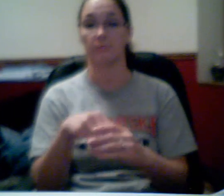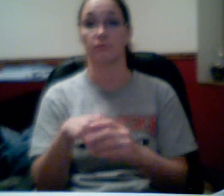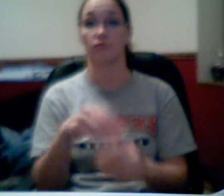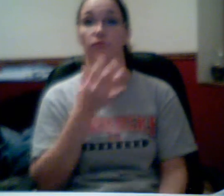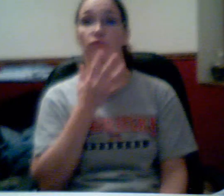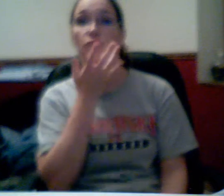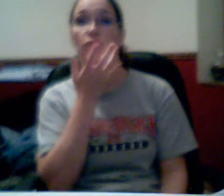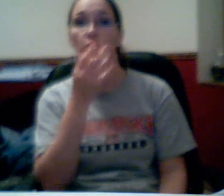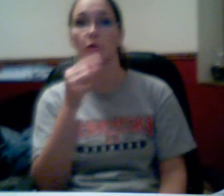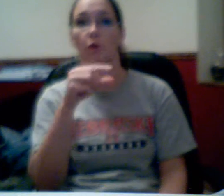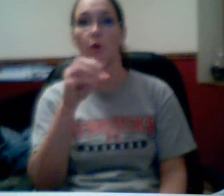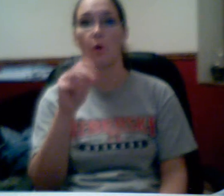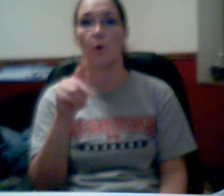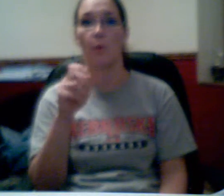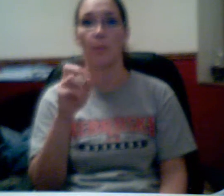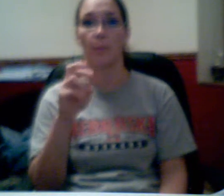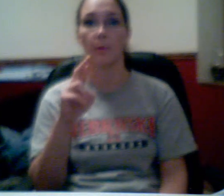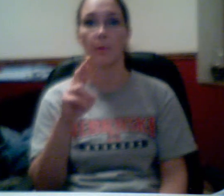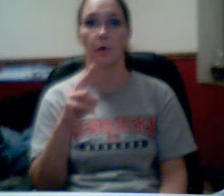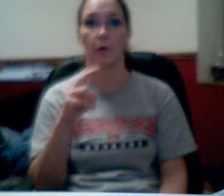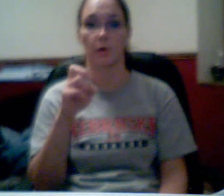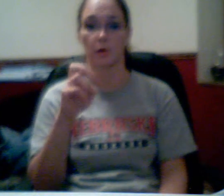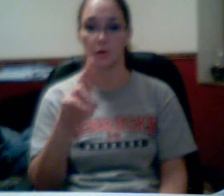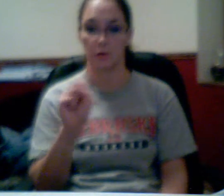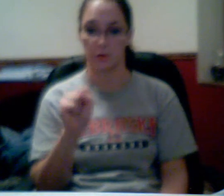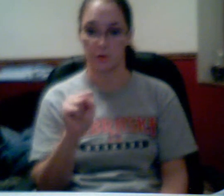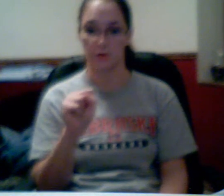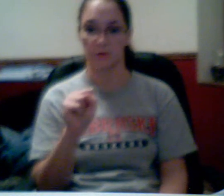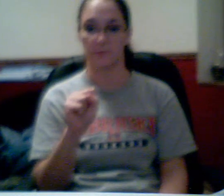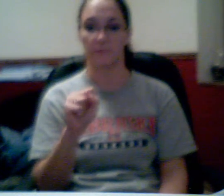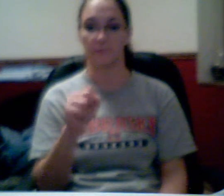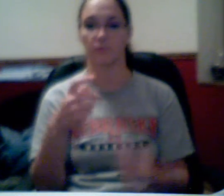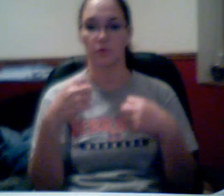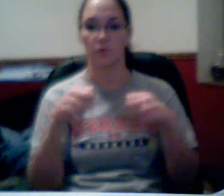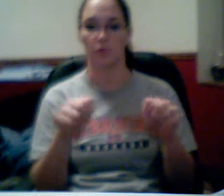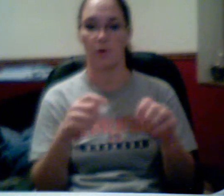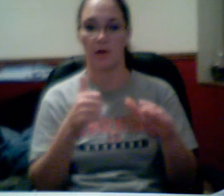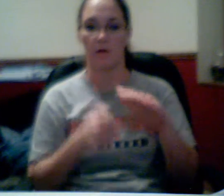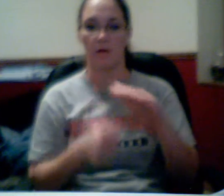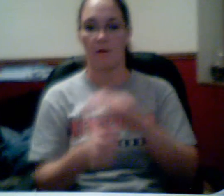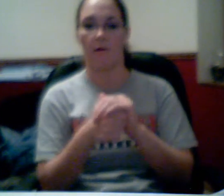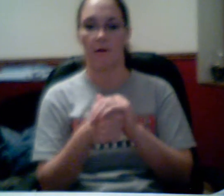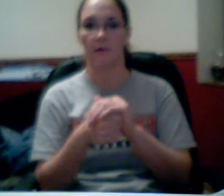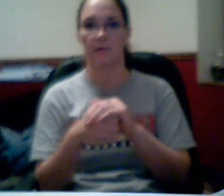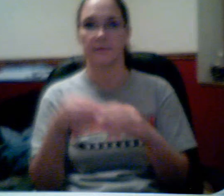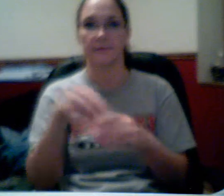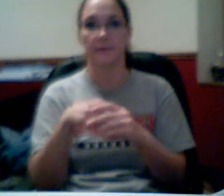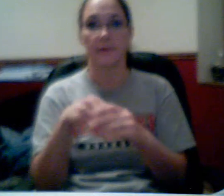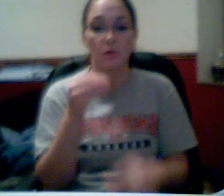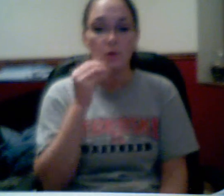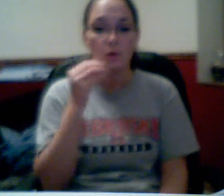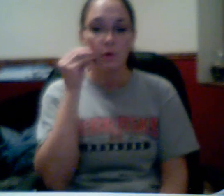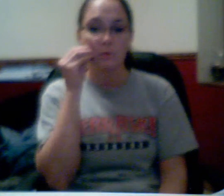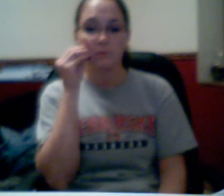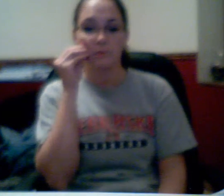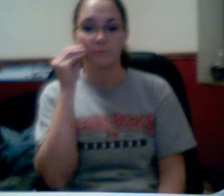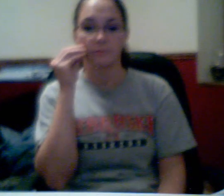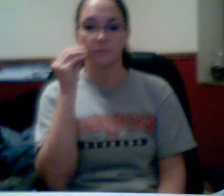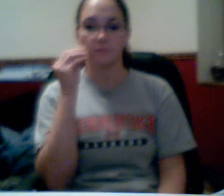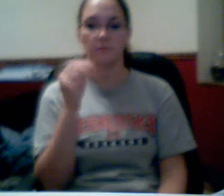little gophers were safe in their holes. Pa was glad to see Laura with the water jug. He got down from the mowing